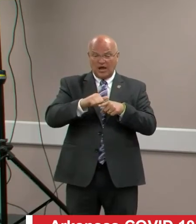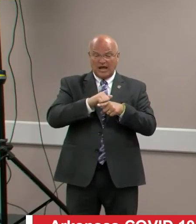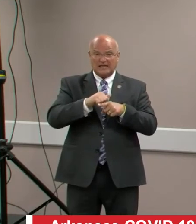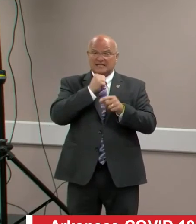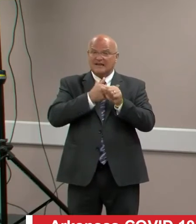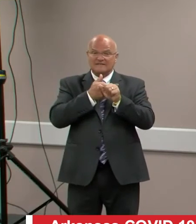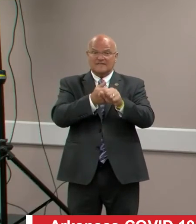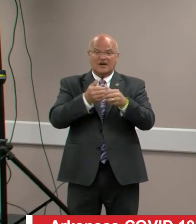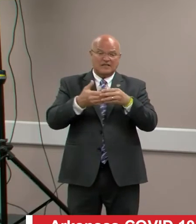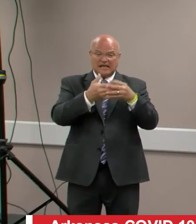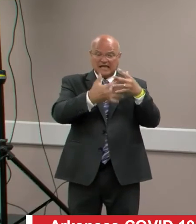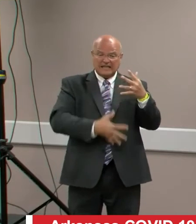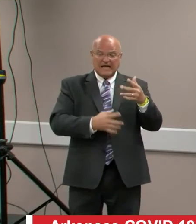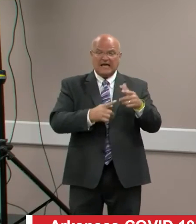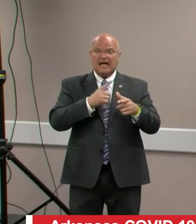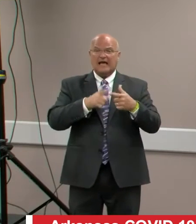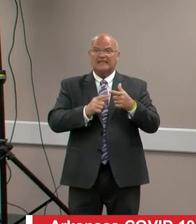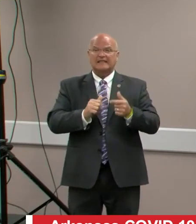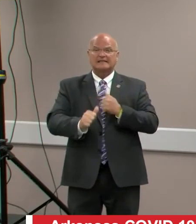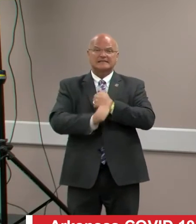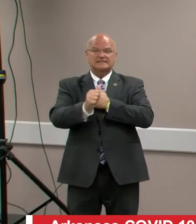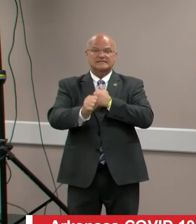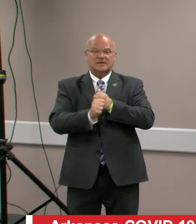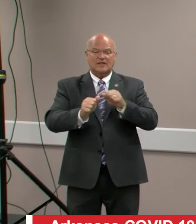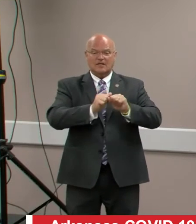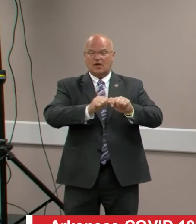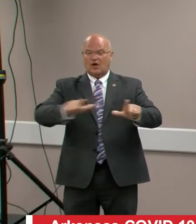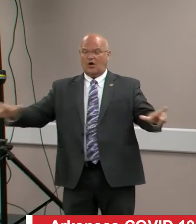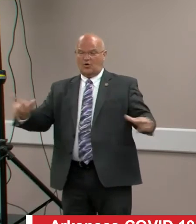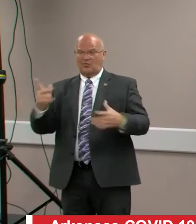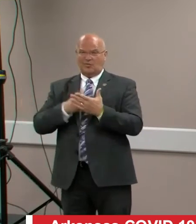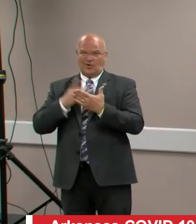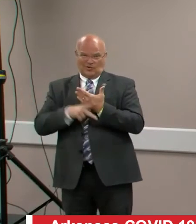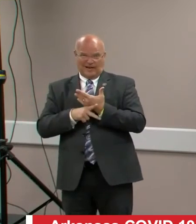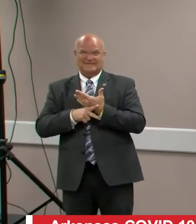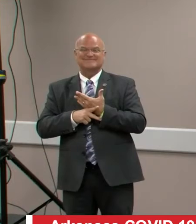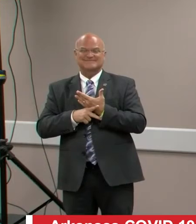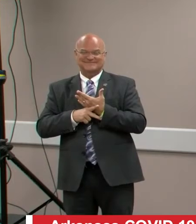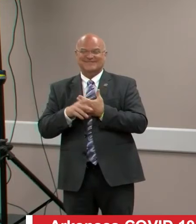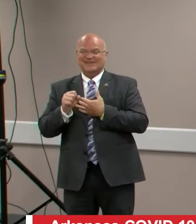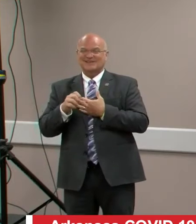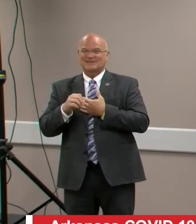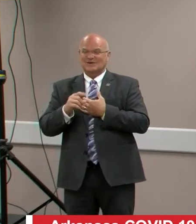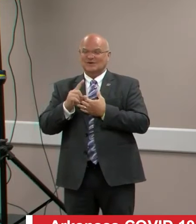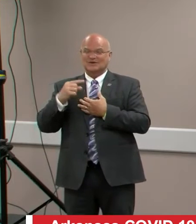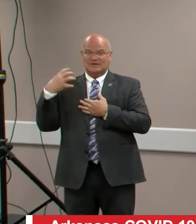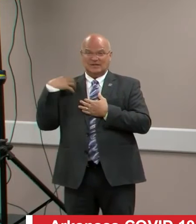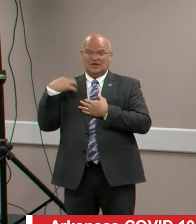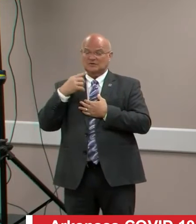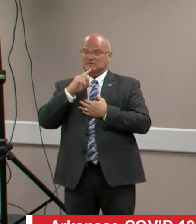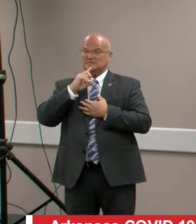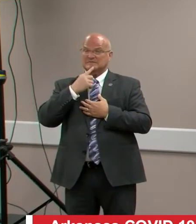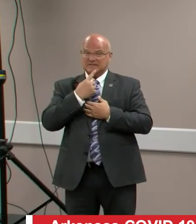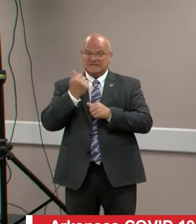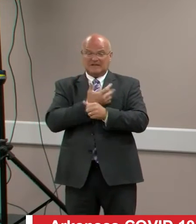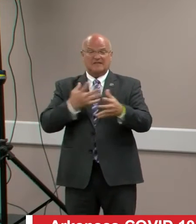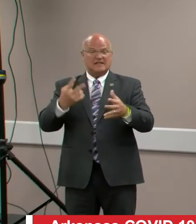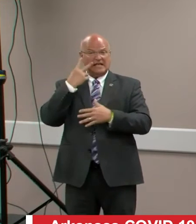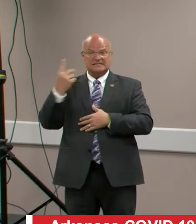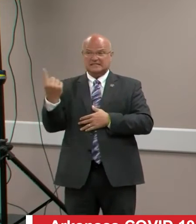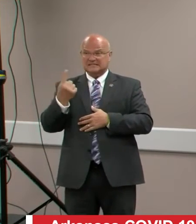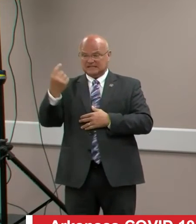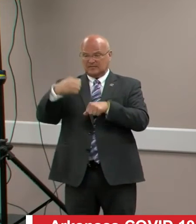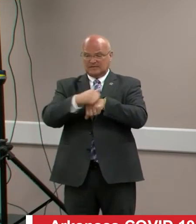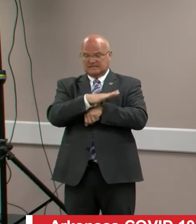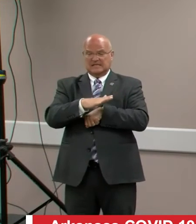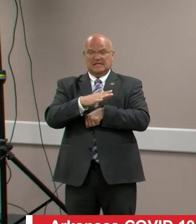that doesn't follow the guidelines, that jeopardizes the whole program. And so they're taking it seriously. Everything I see, someone